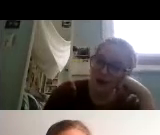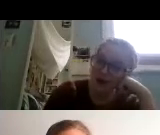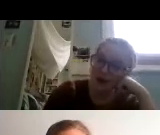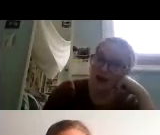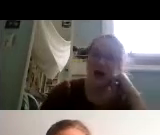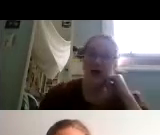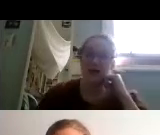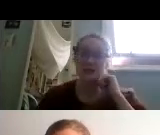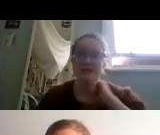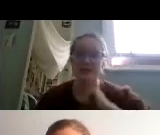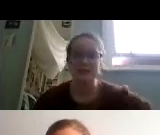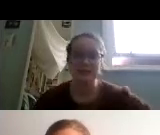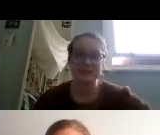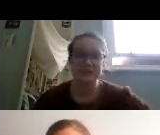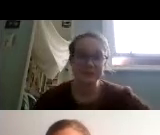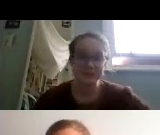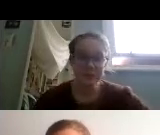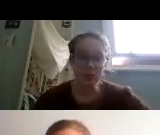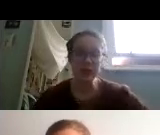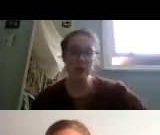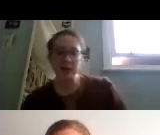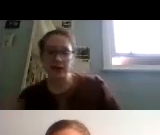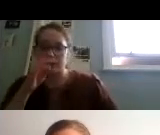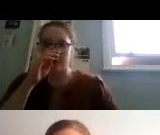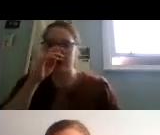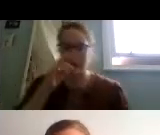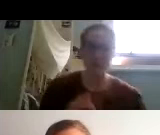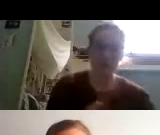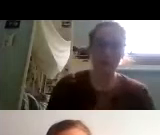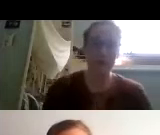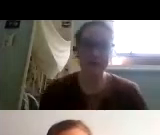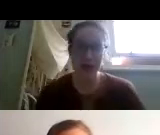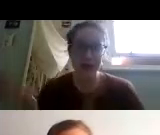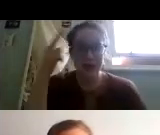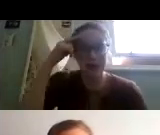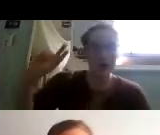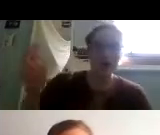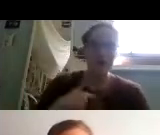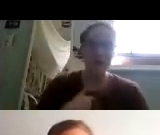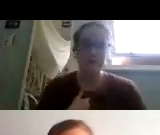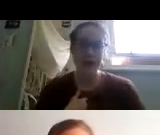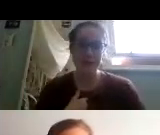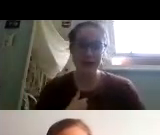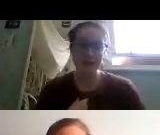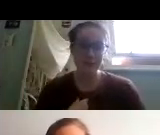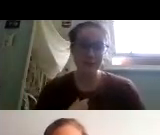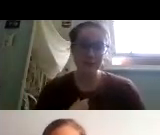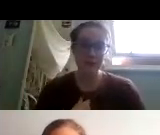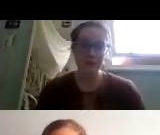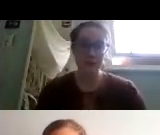BSL, and that's what we're going to go on to now. So we can say name